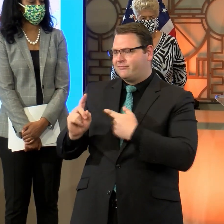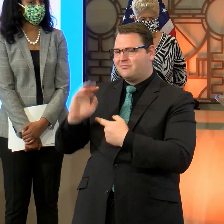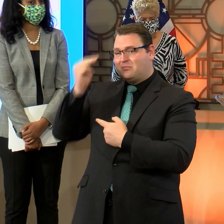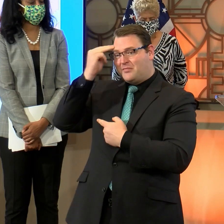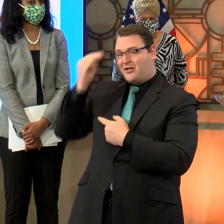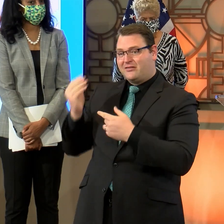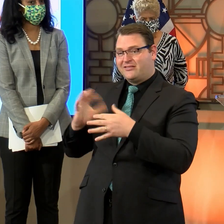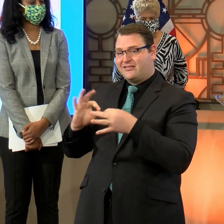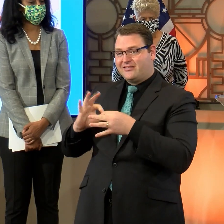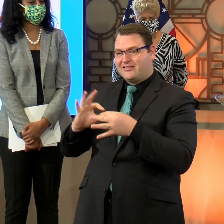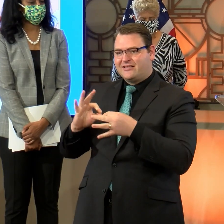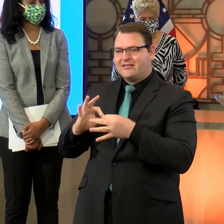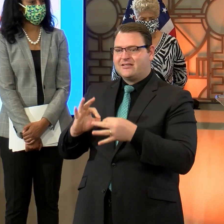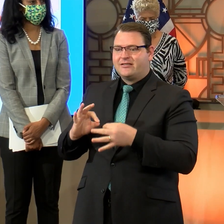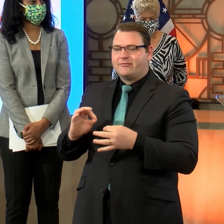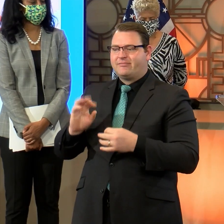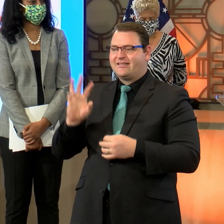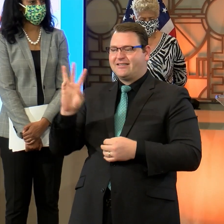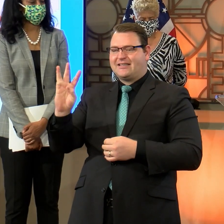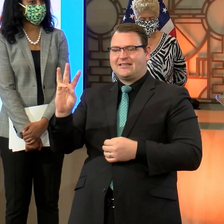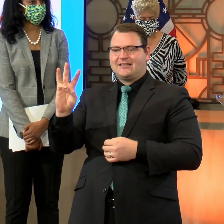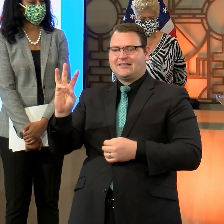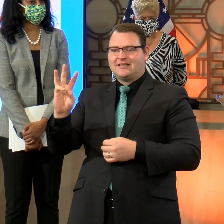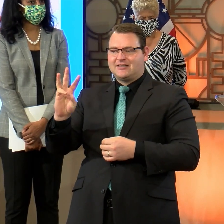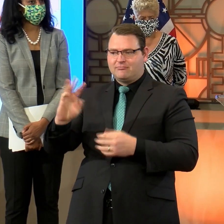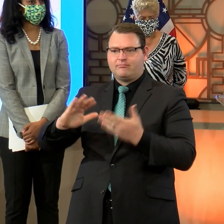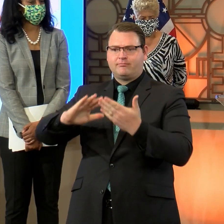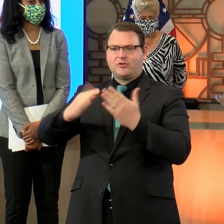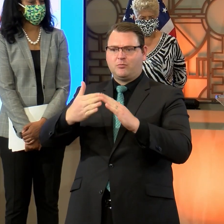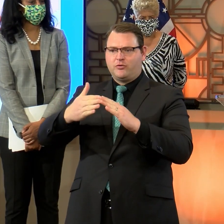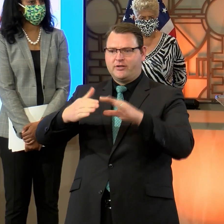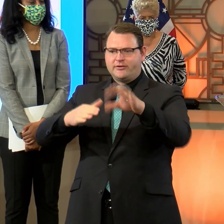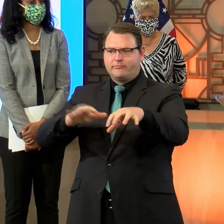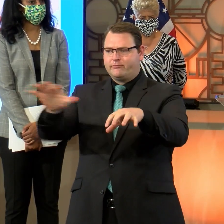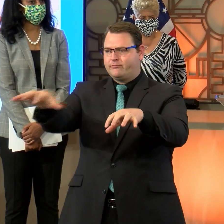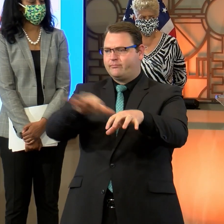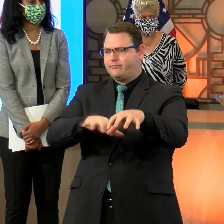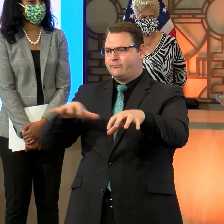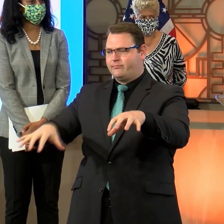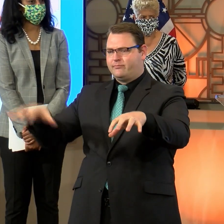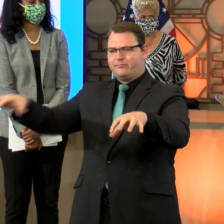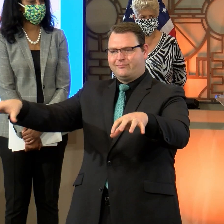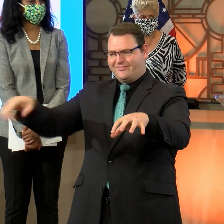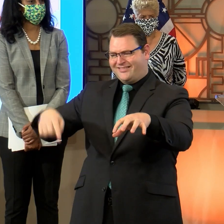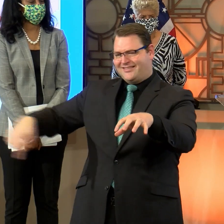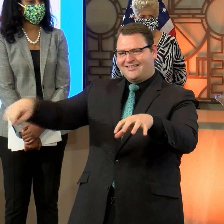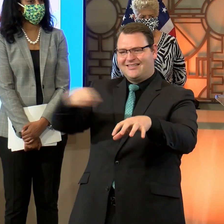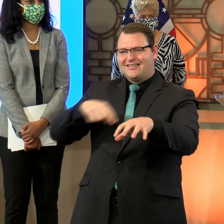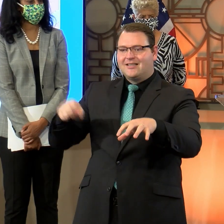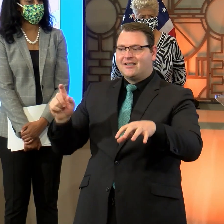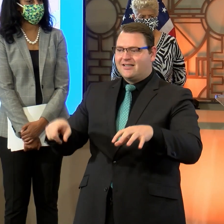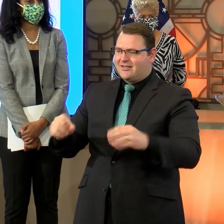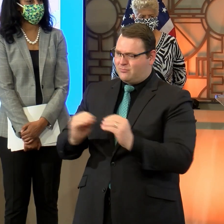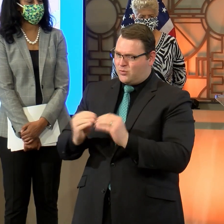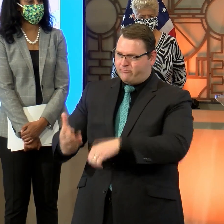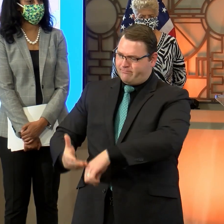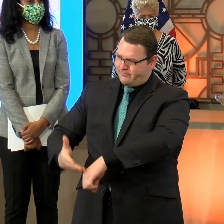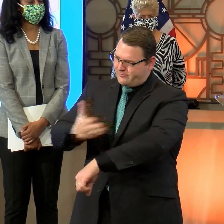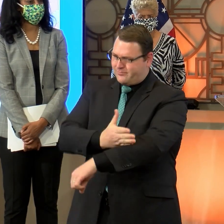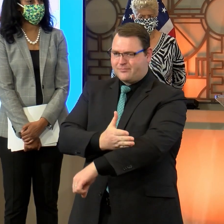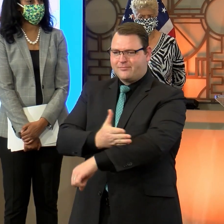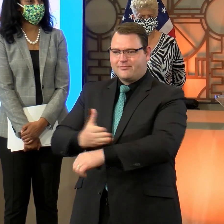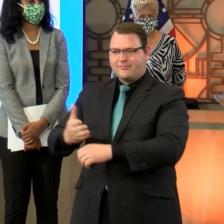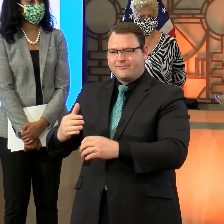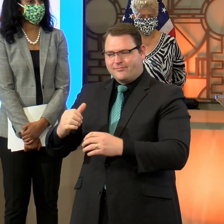complete communities as part of his signature initiative to bring more equitable access to opportunity and quality of life